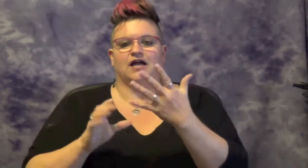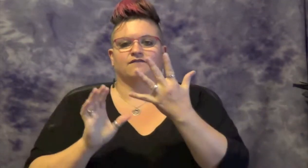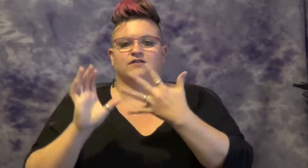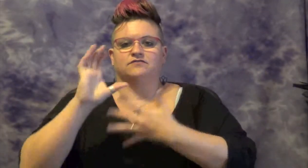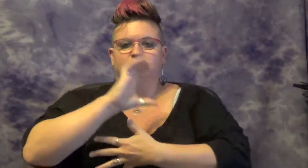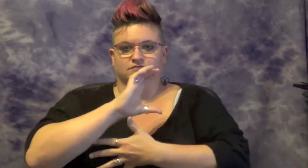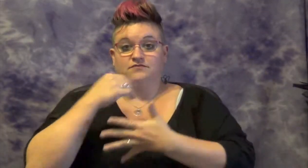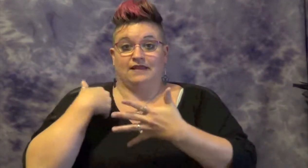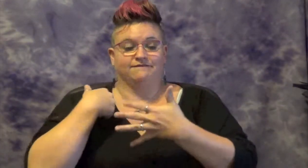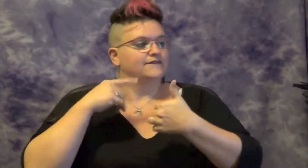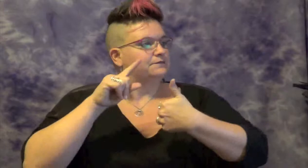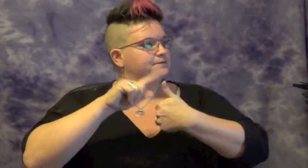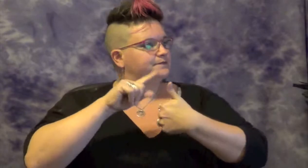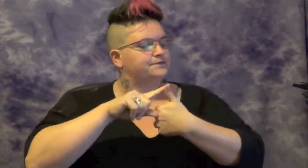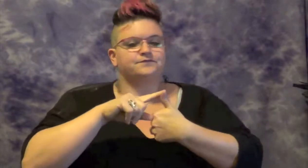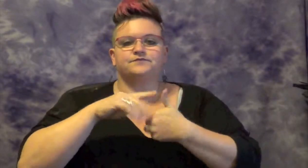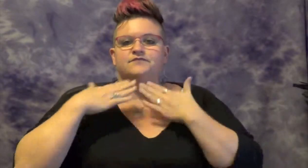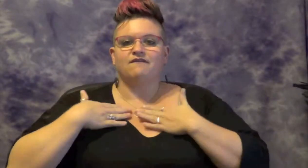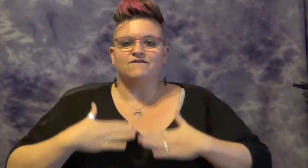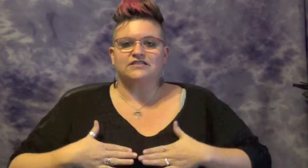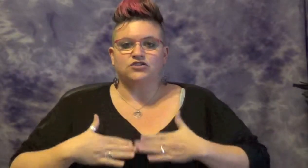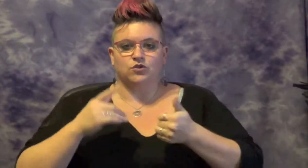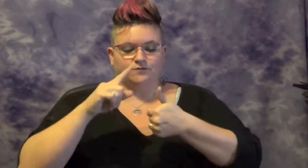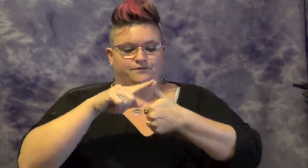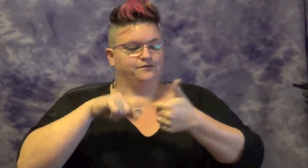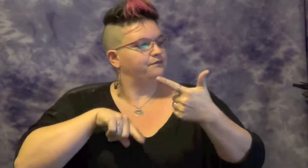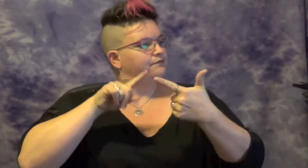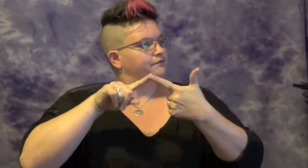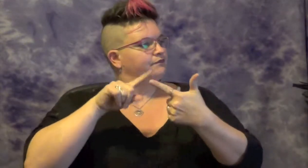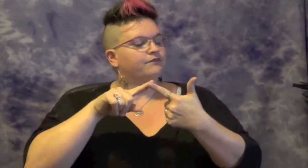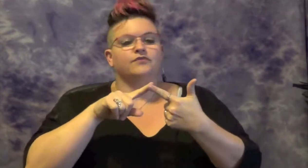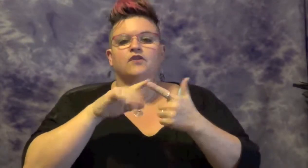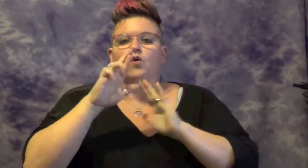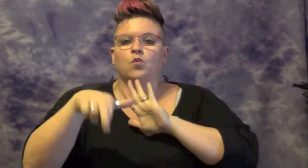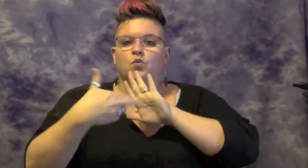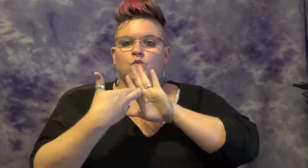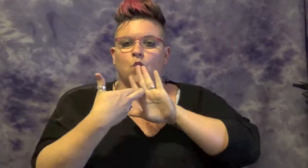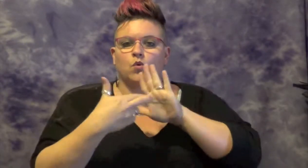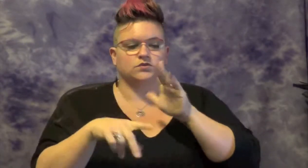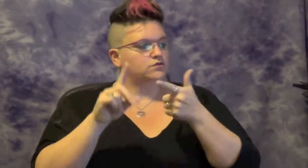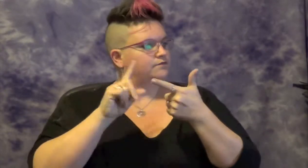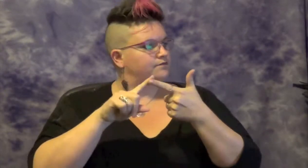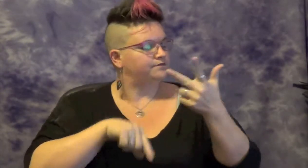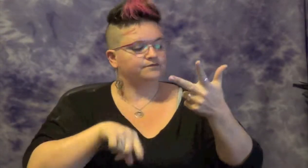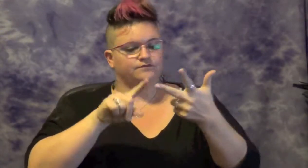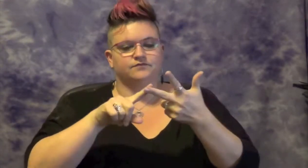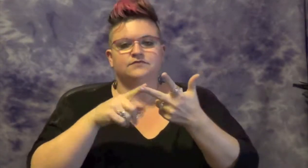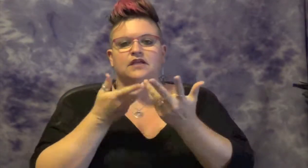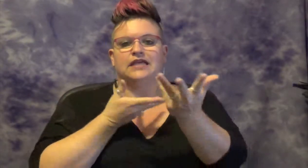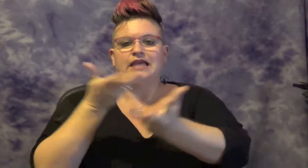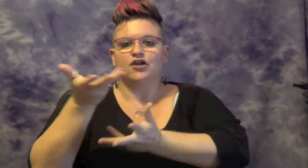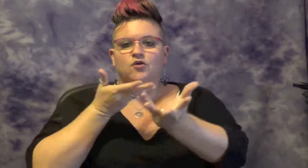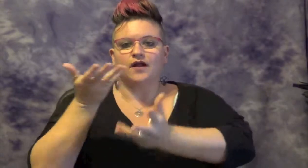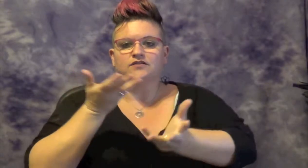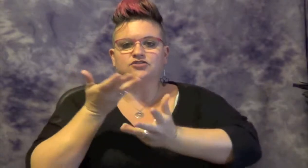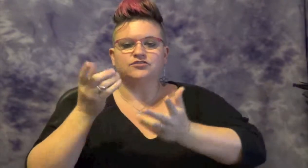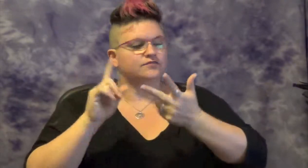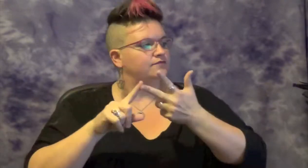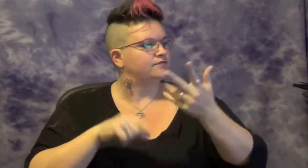We have 5 categories that build your schema. You have physical, as well as roles,